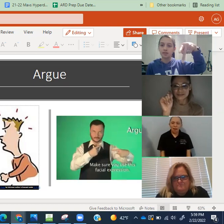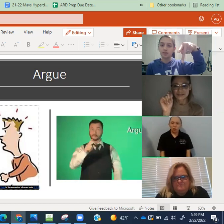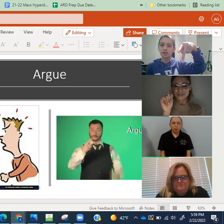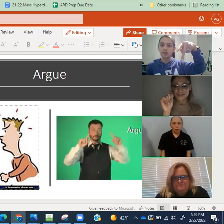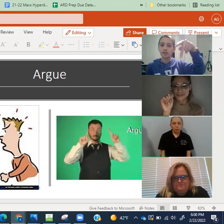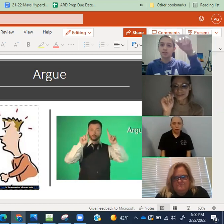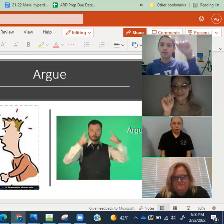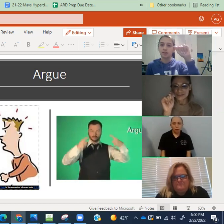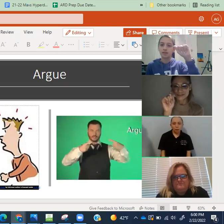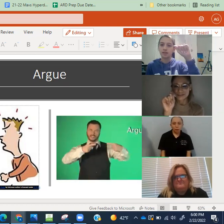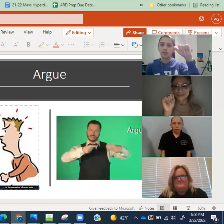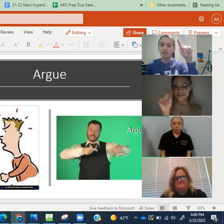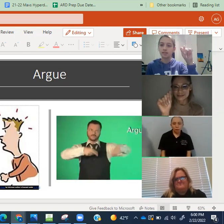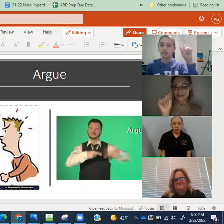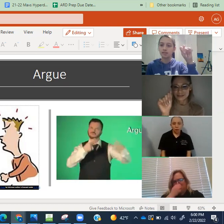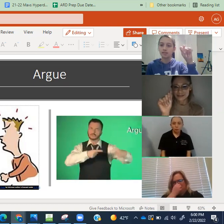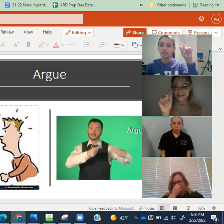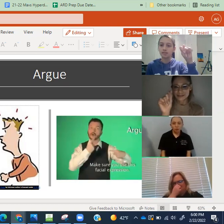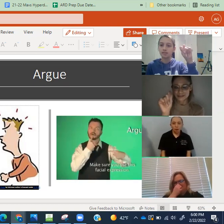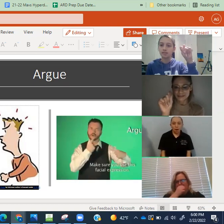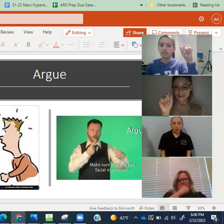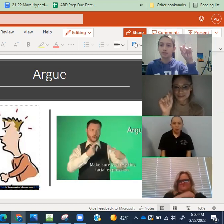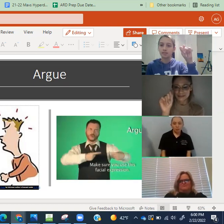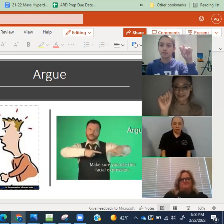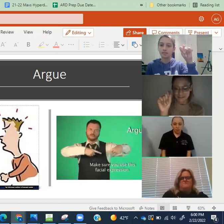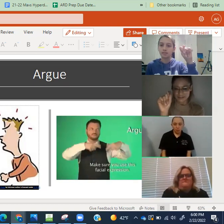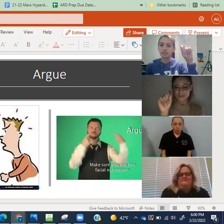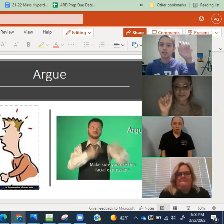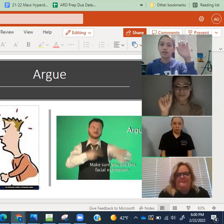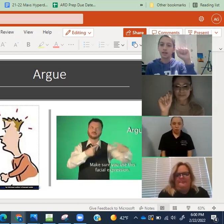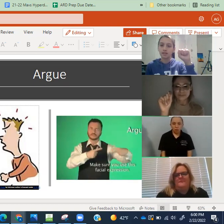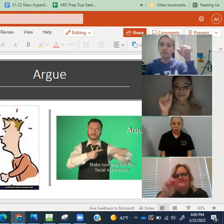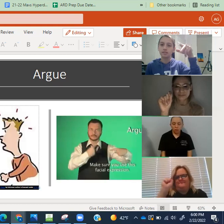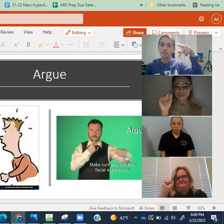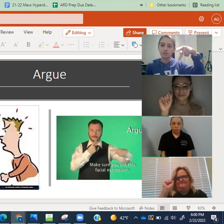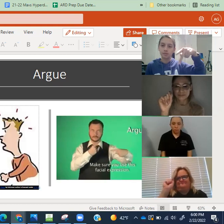Is it an A or an E? S P A T.